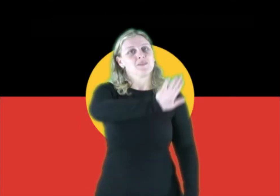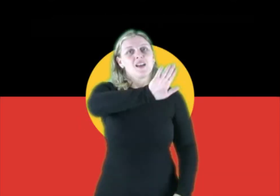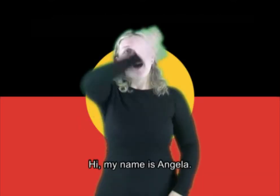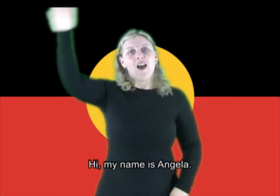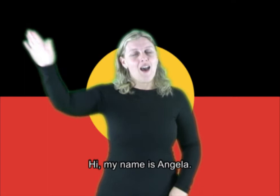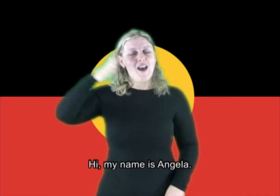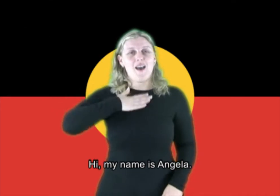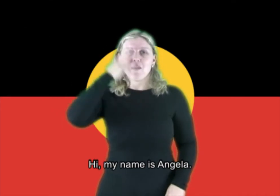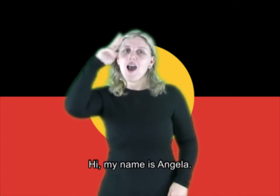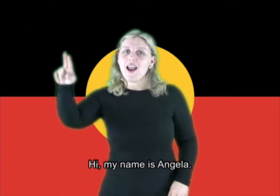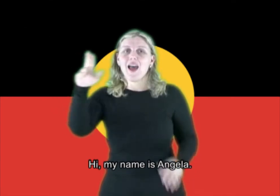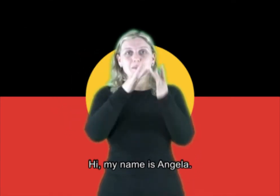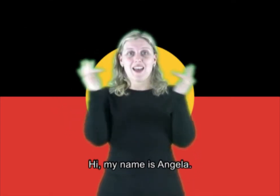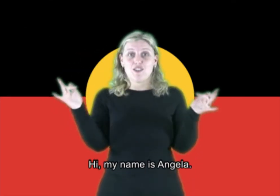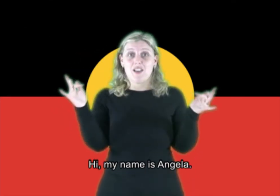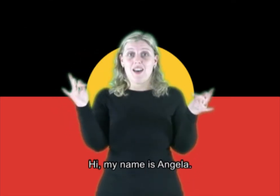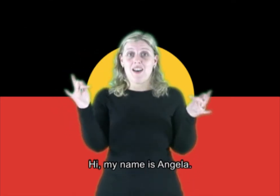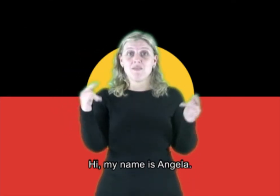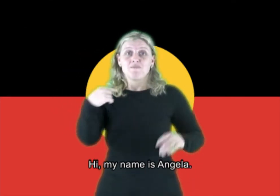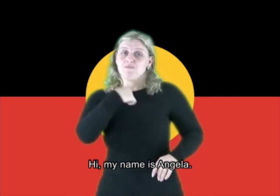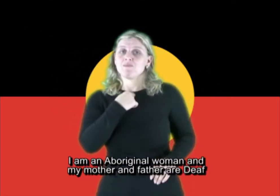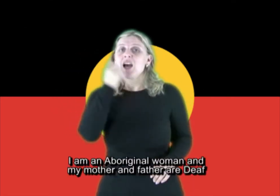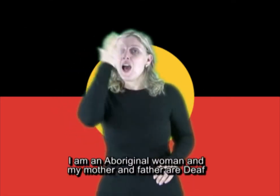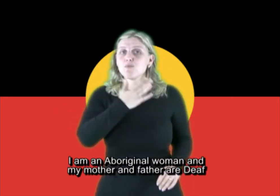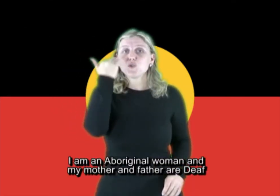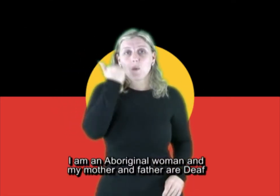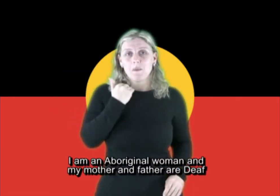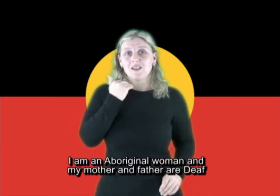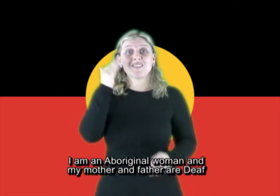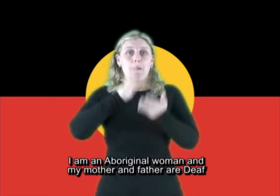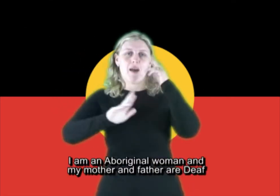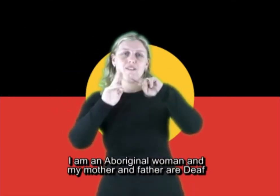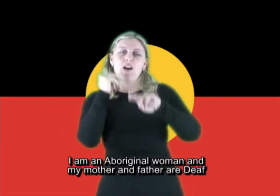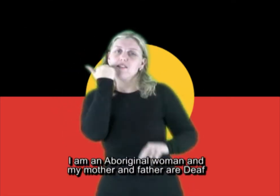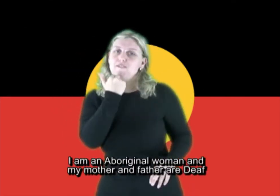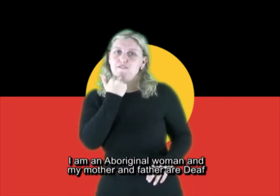Hi, my name is Angela. I'm an Aboriginal woman and my mother and father are deaf.